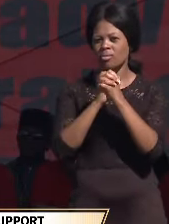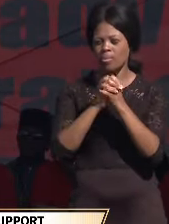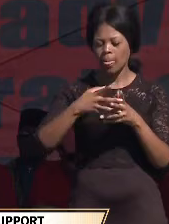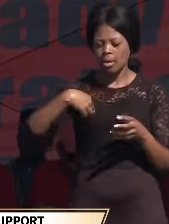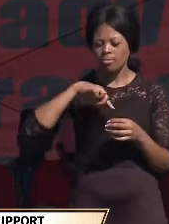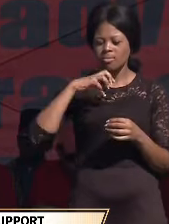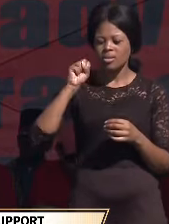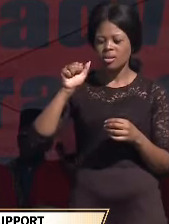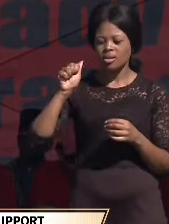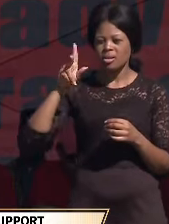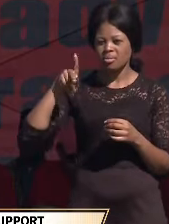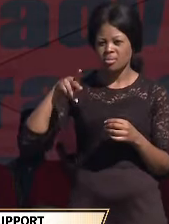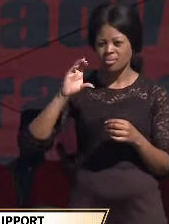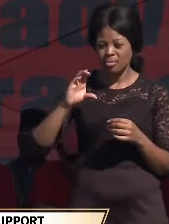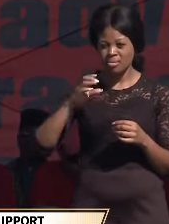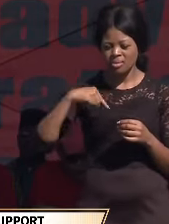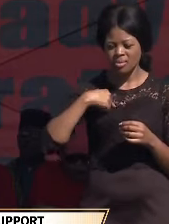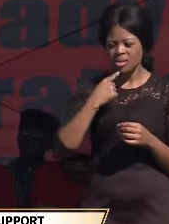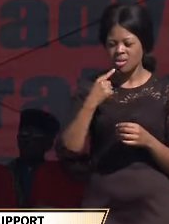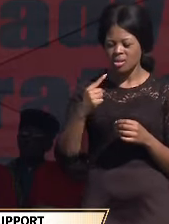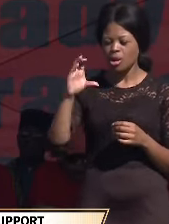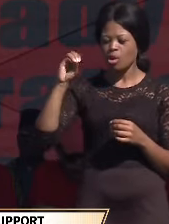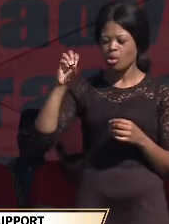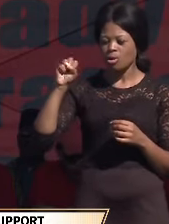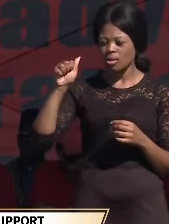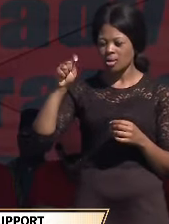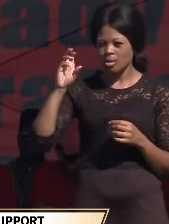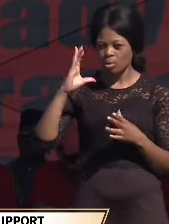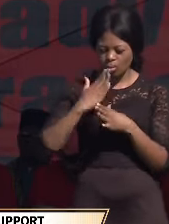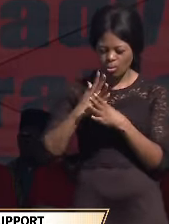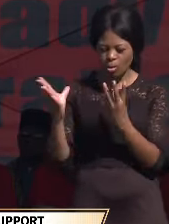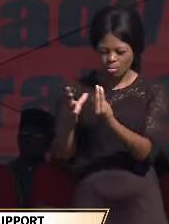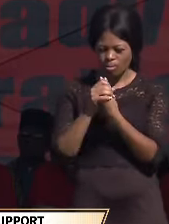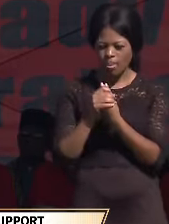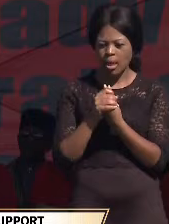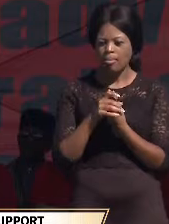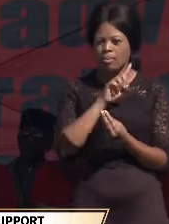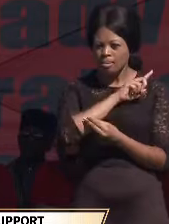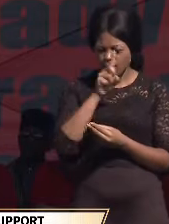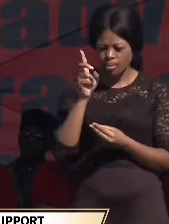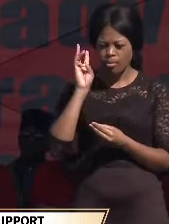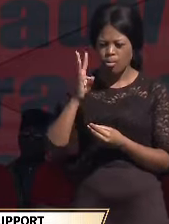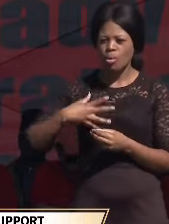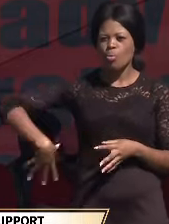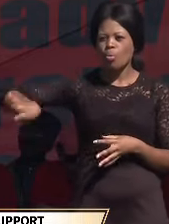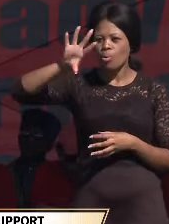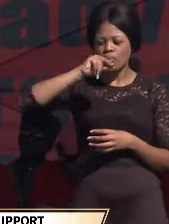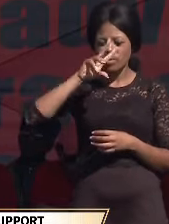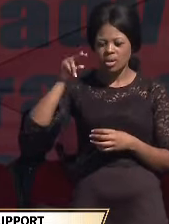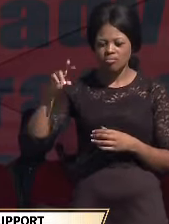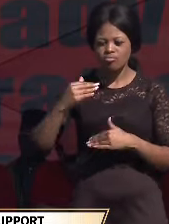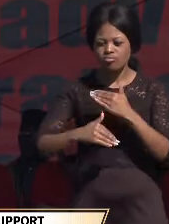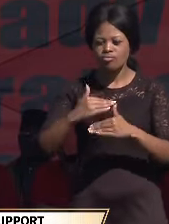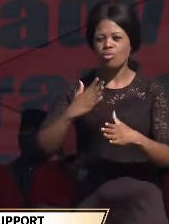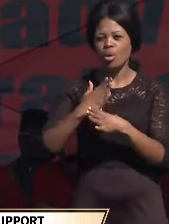we want to say today, COSATU is our ally, but we are also going to reach out to all other progressive